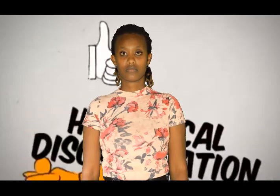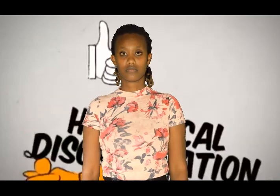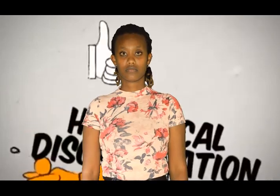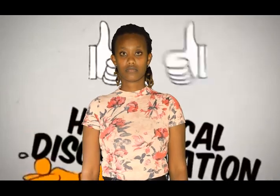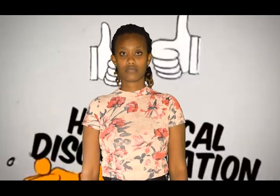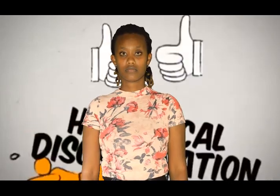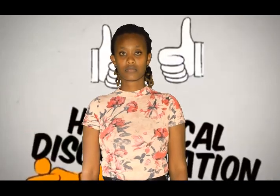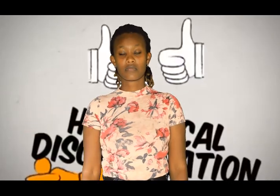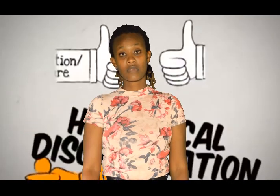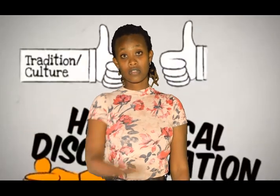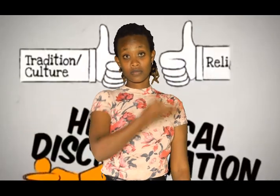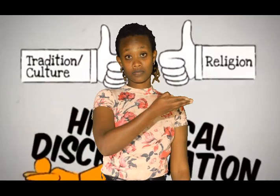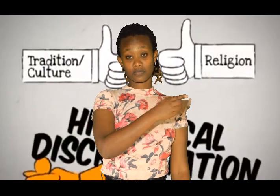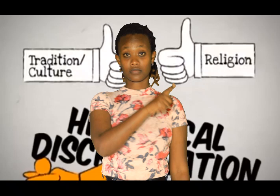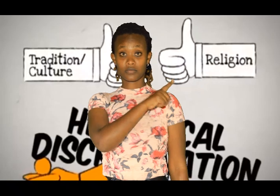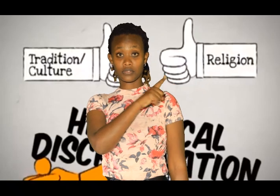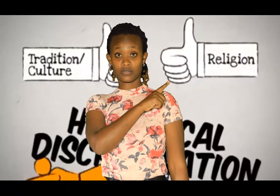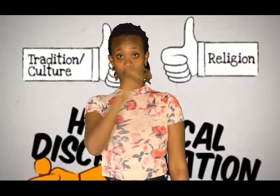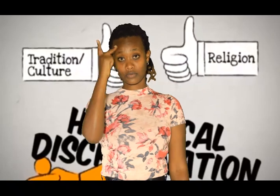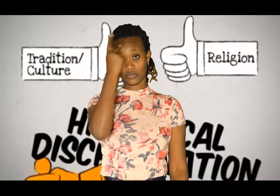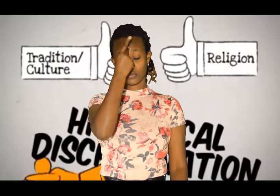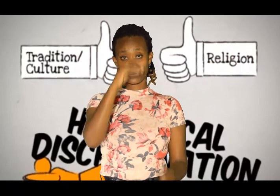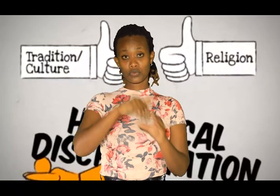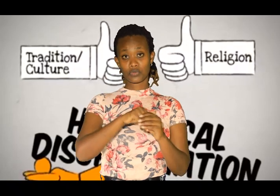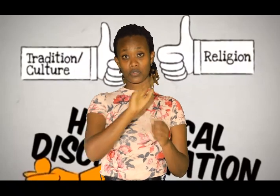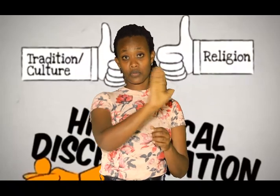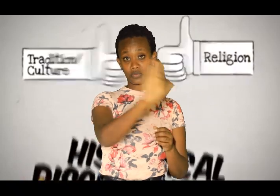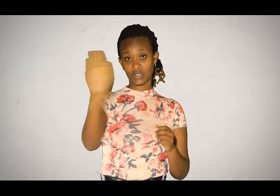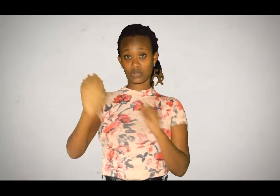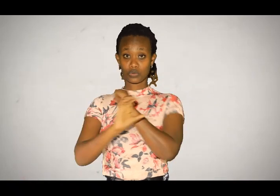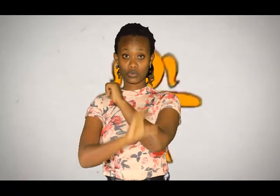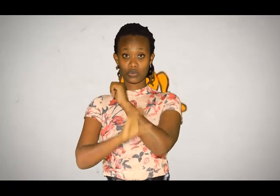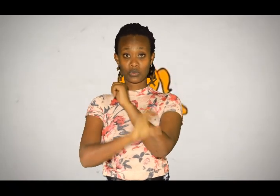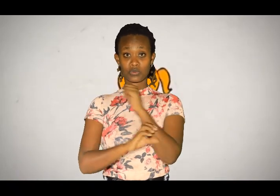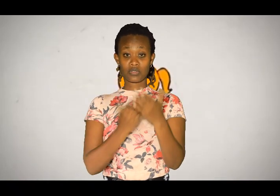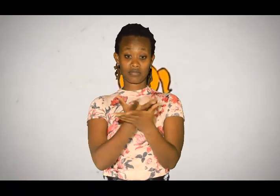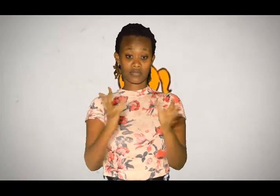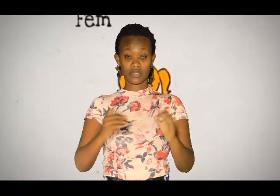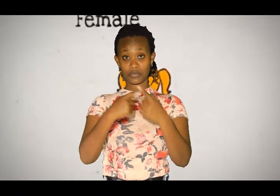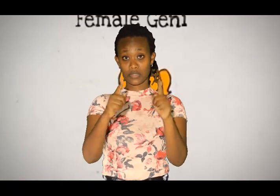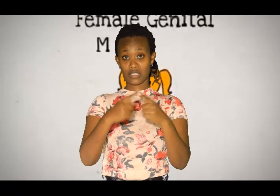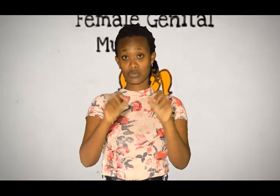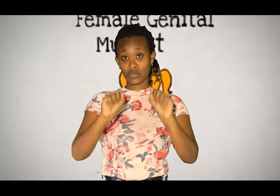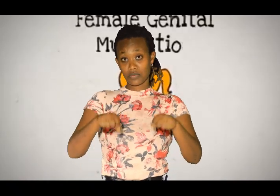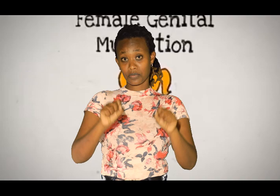Chances are such policies also exist in your country in a multiple of scenarios. This